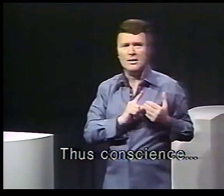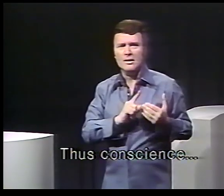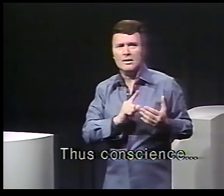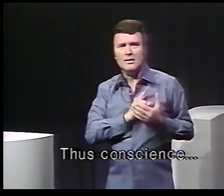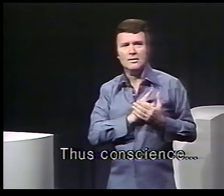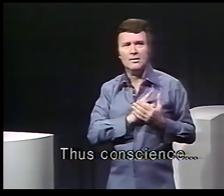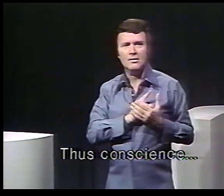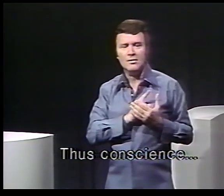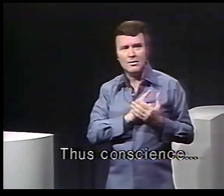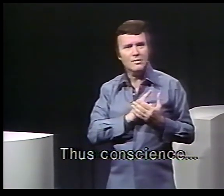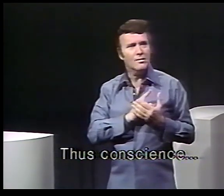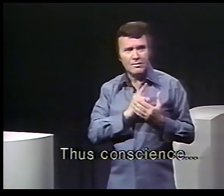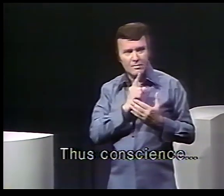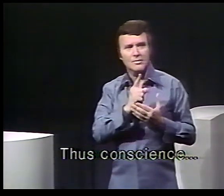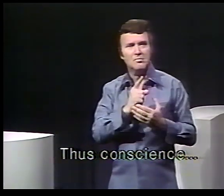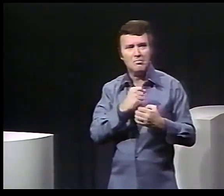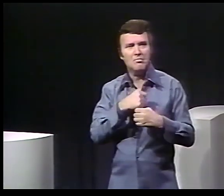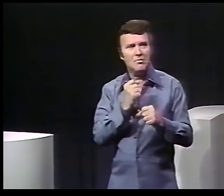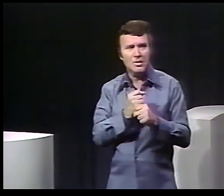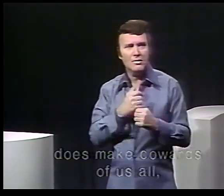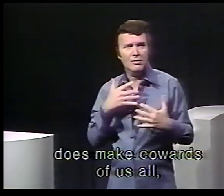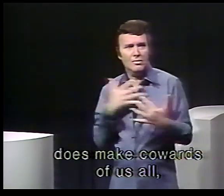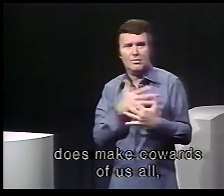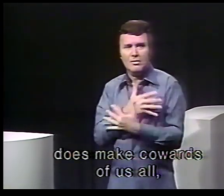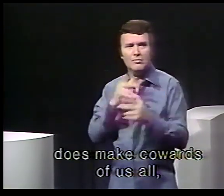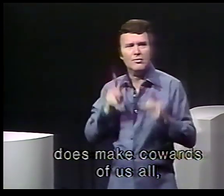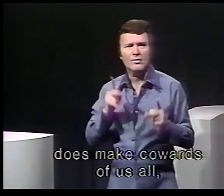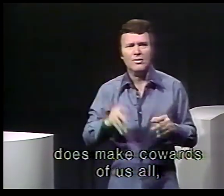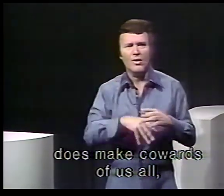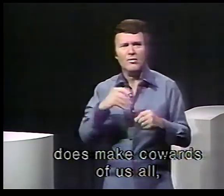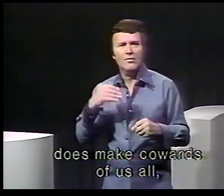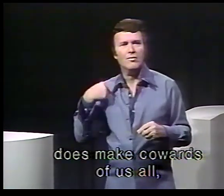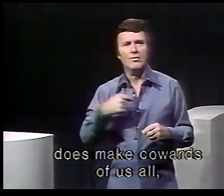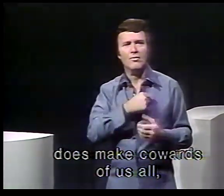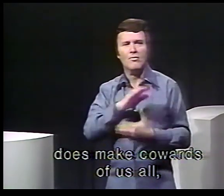Thus conscience does make cowards of us all,